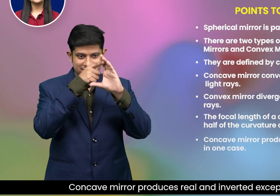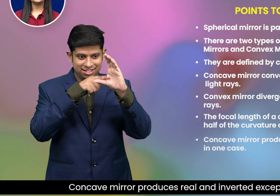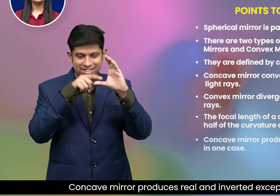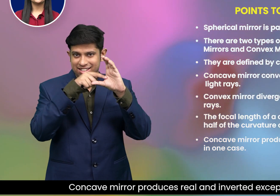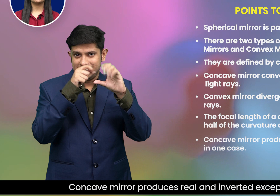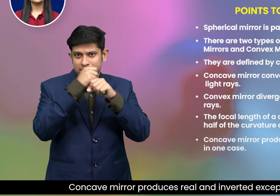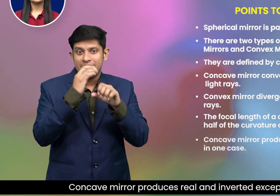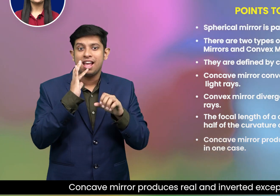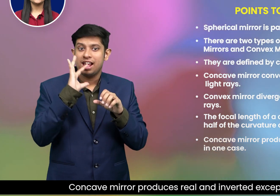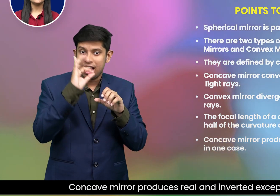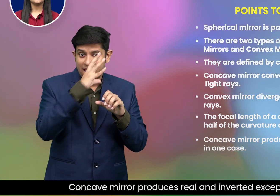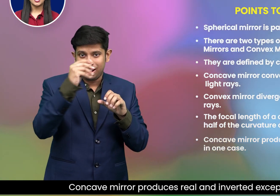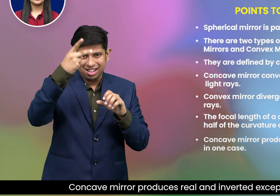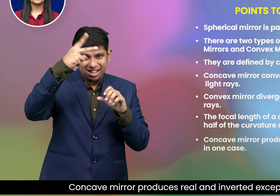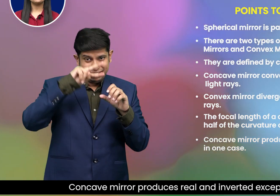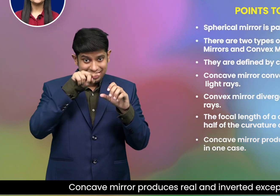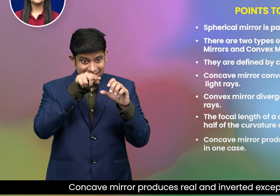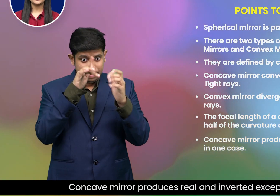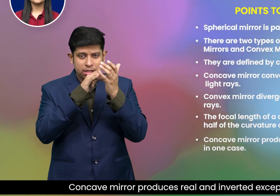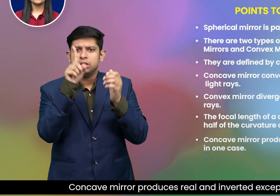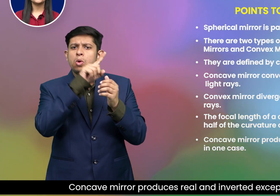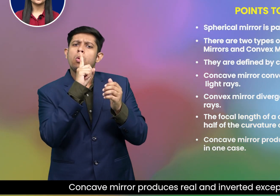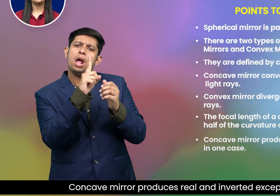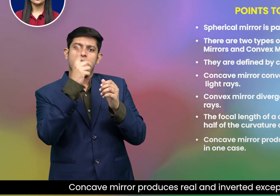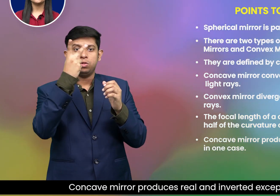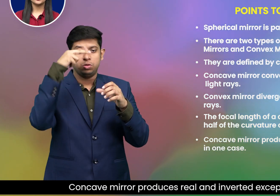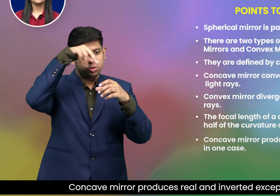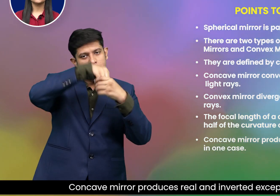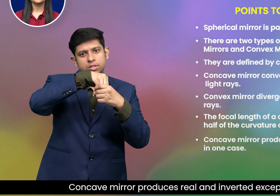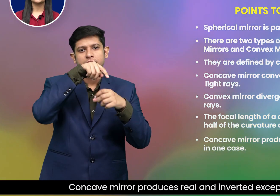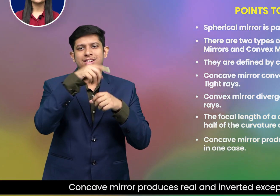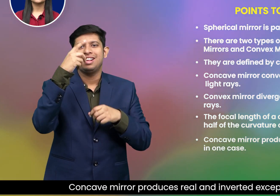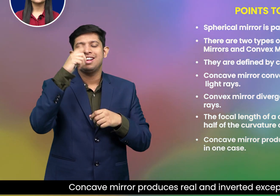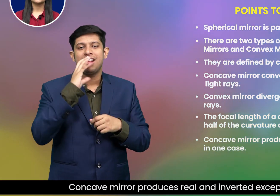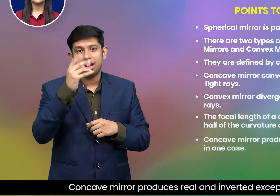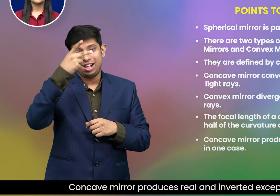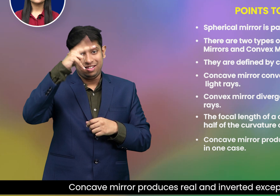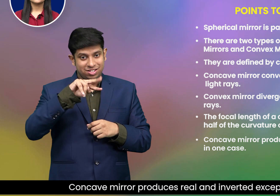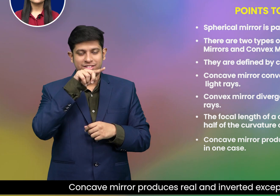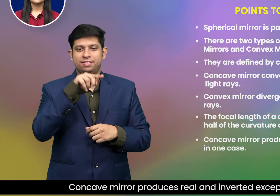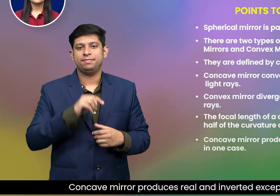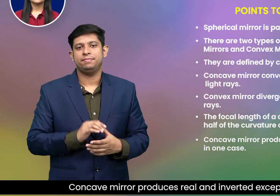Concave mirror produces real and inverted aspect in one case.